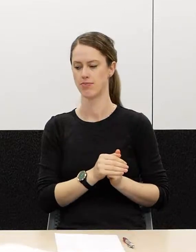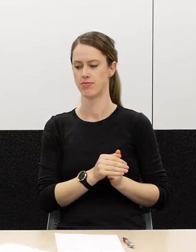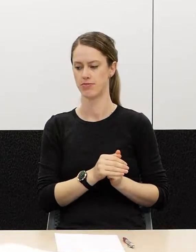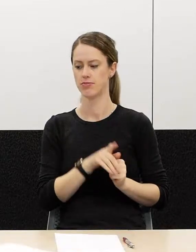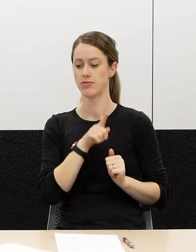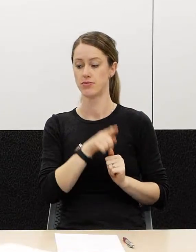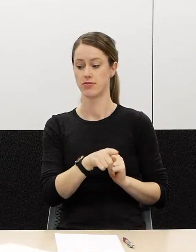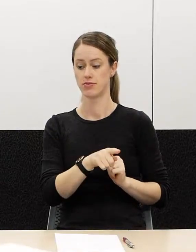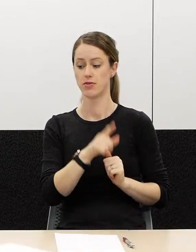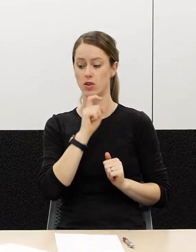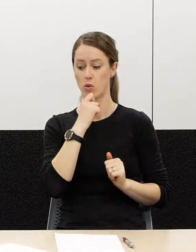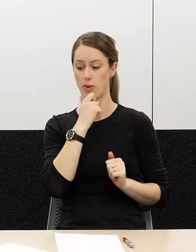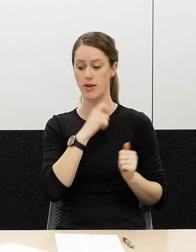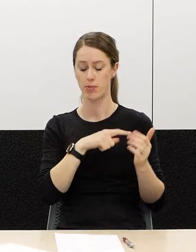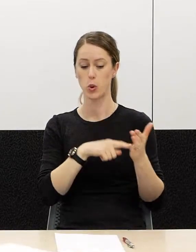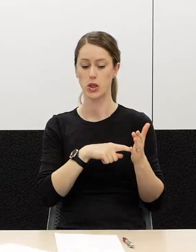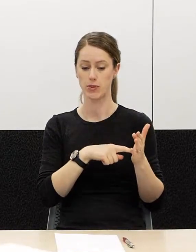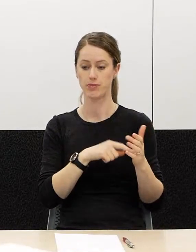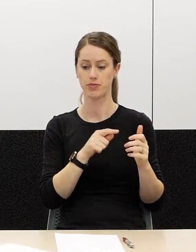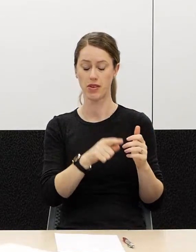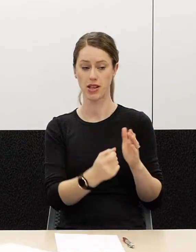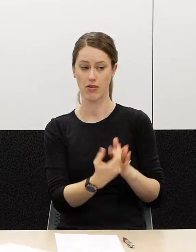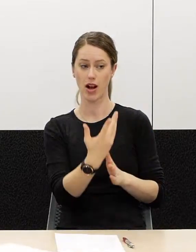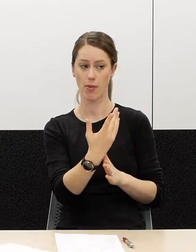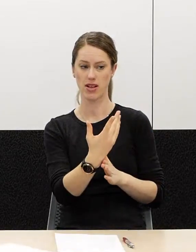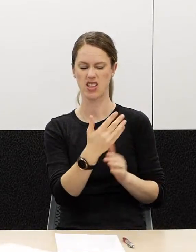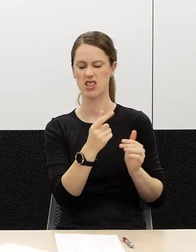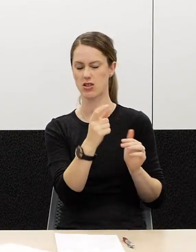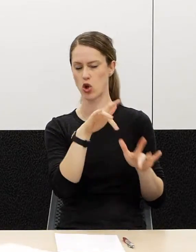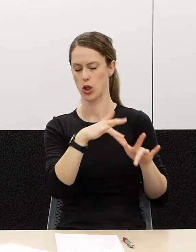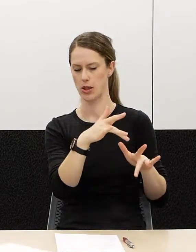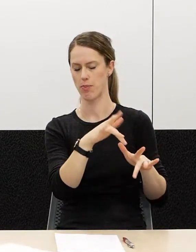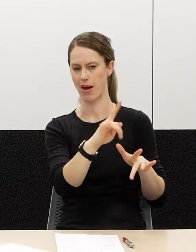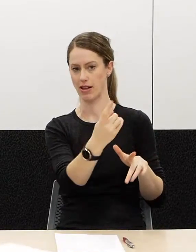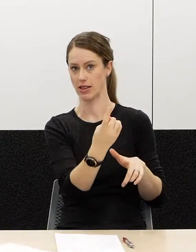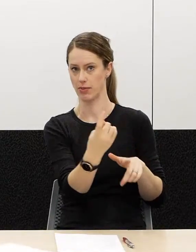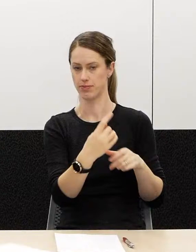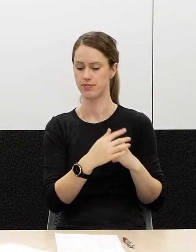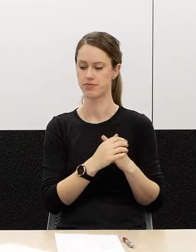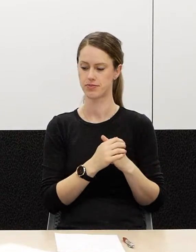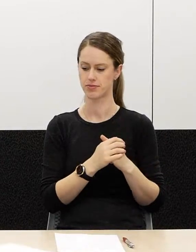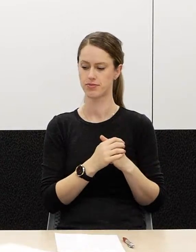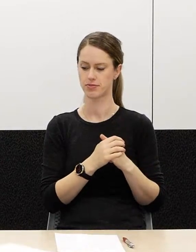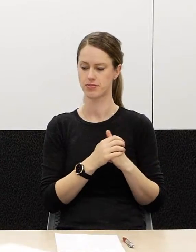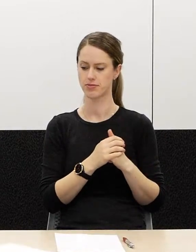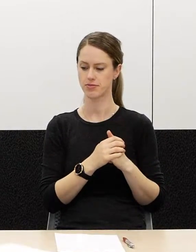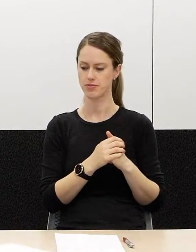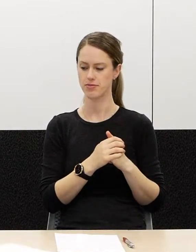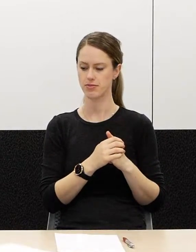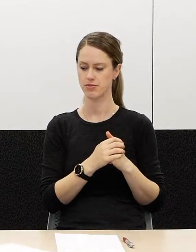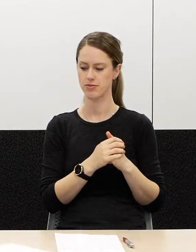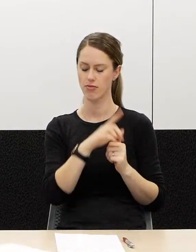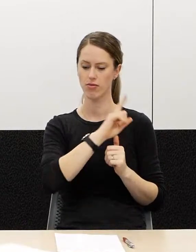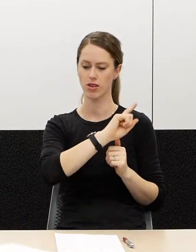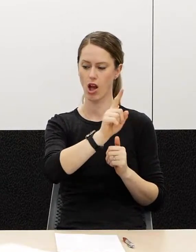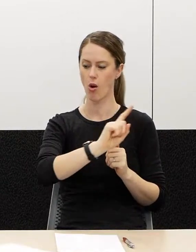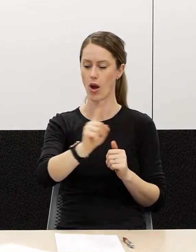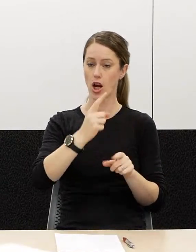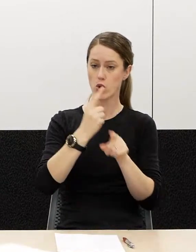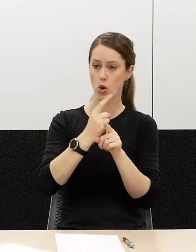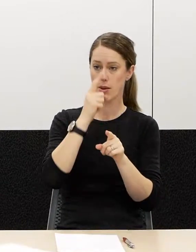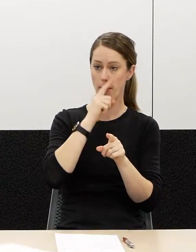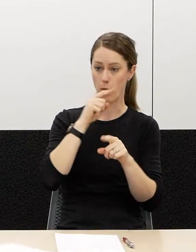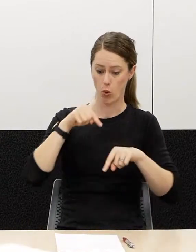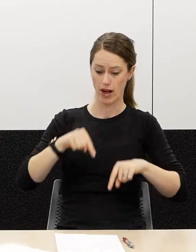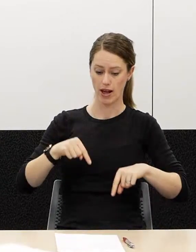I think that's going to be really important. So that development is a wee while away. Yeah, and I think going out and talking to people, we're here